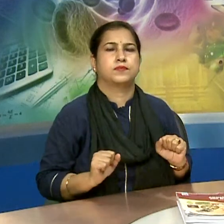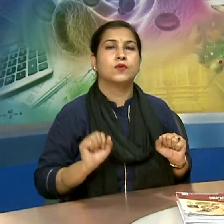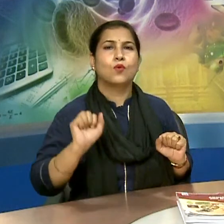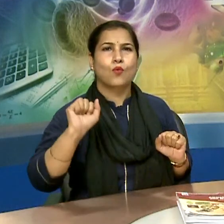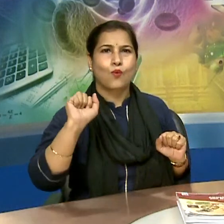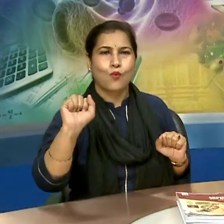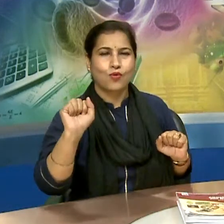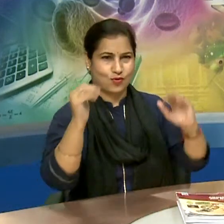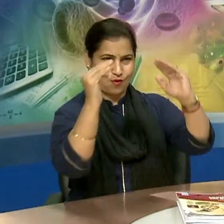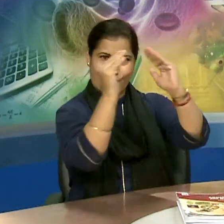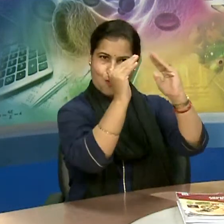measure the length